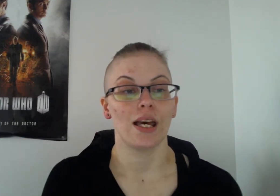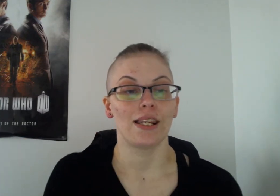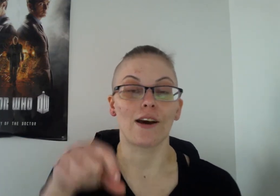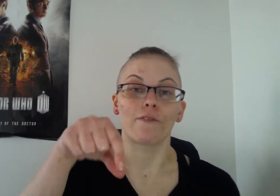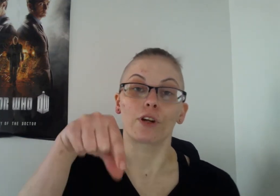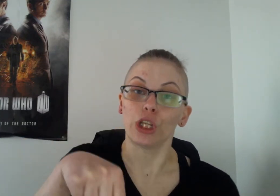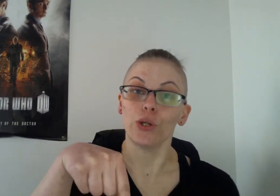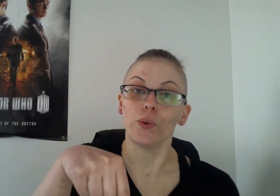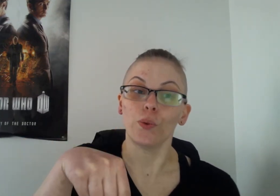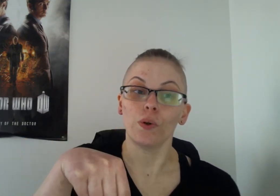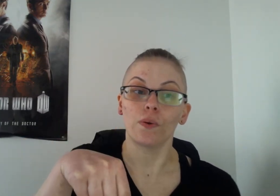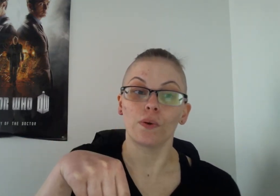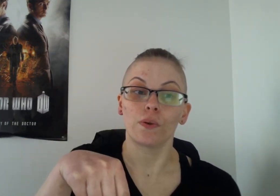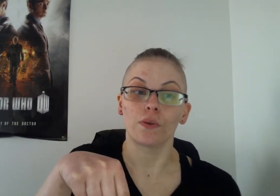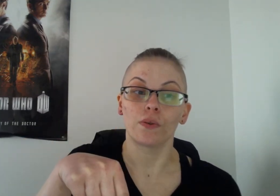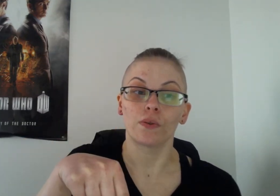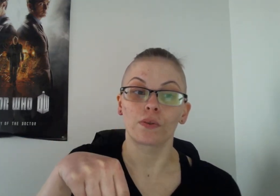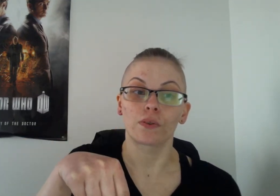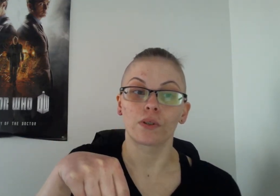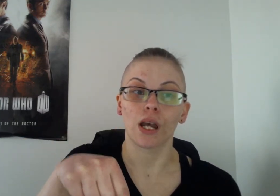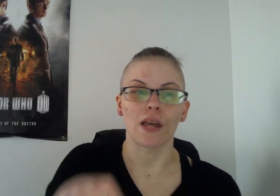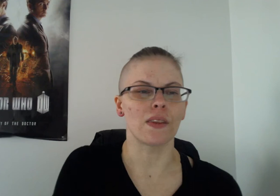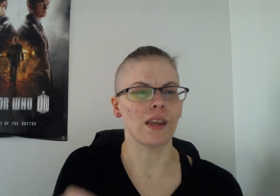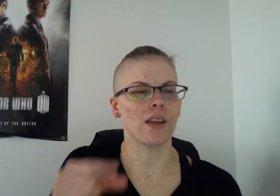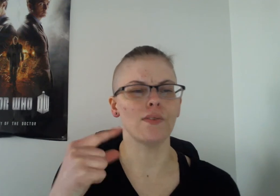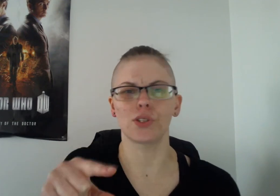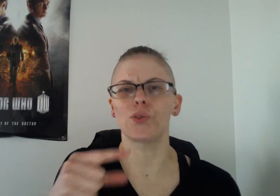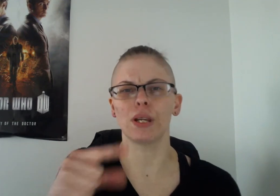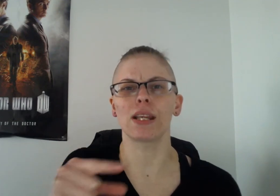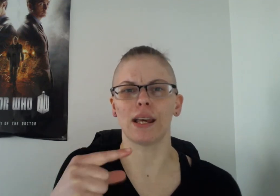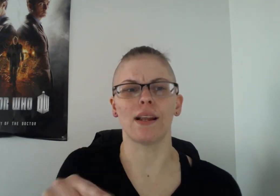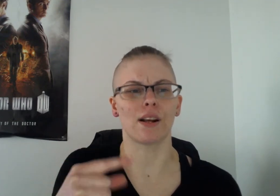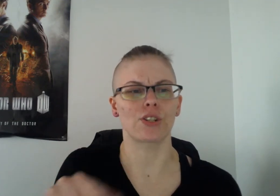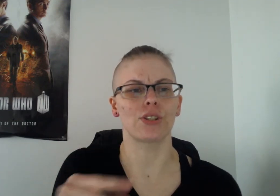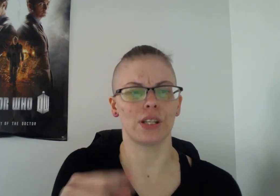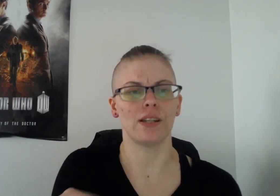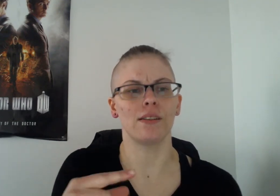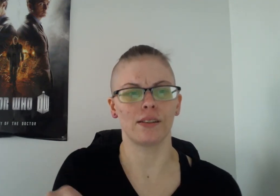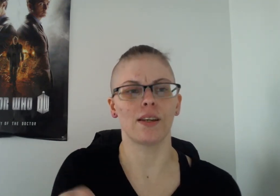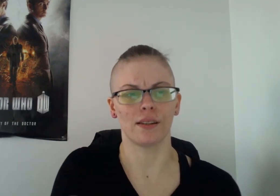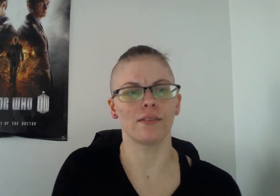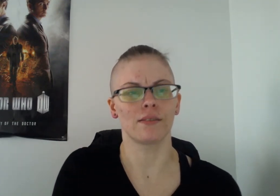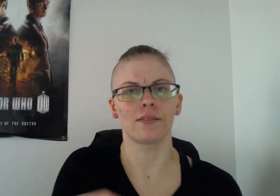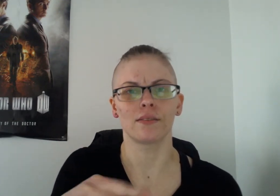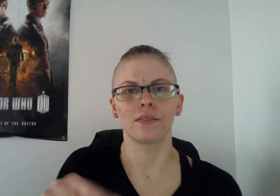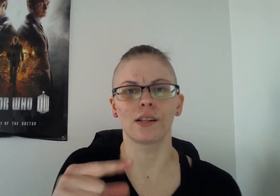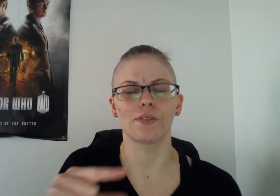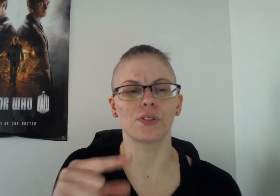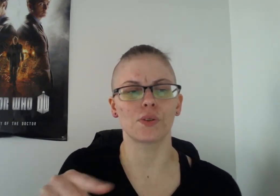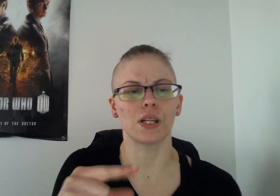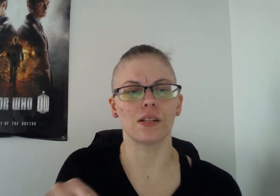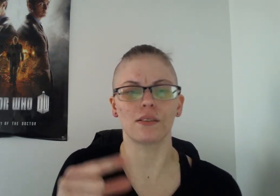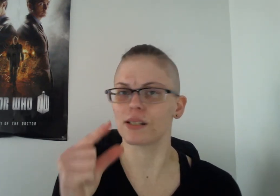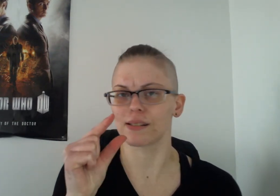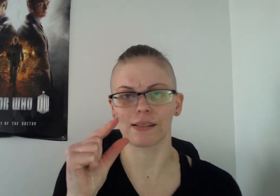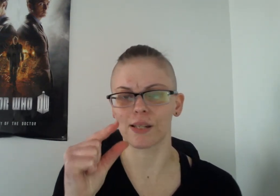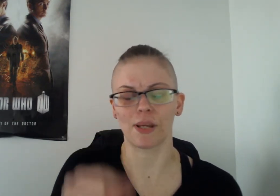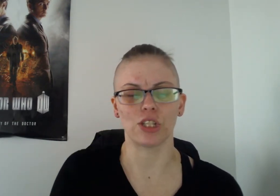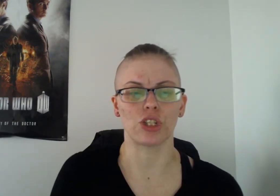Now for Q, I think I used green again, actually. Yeah, I used green because it's the same hand shape,